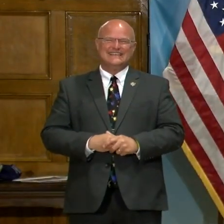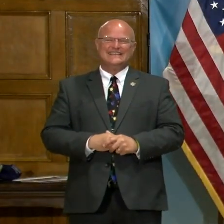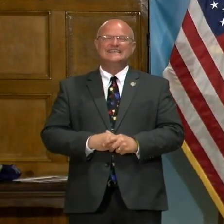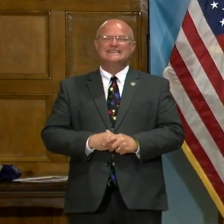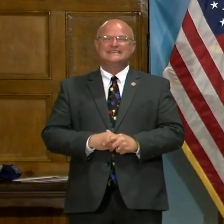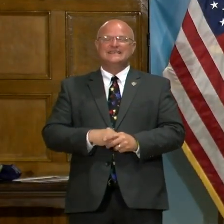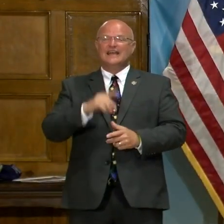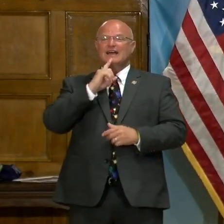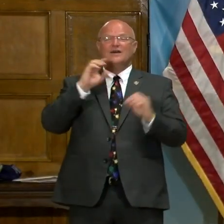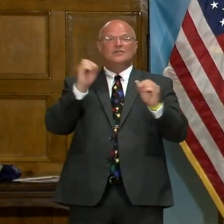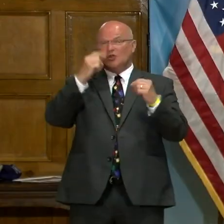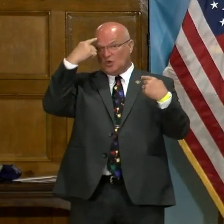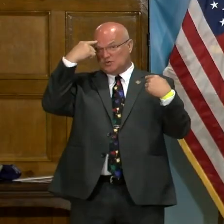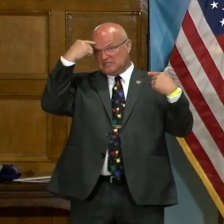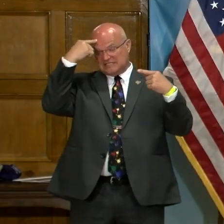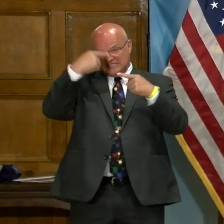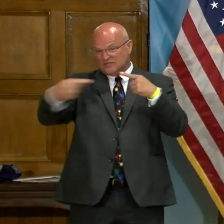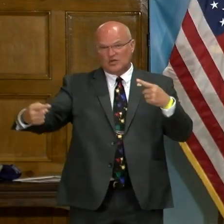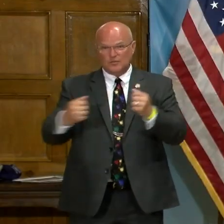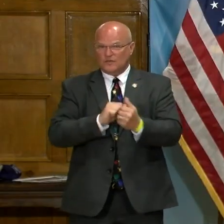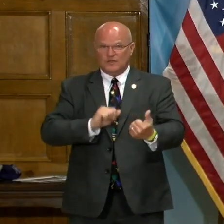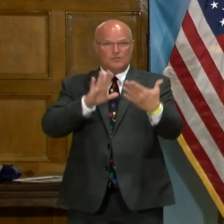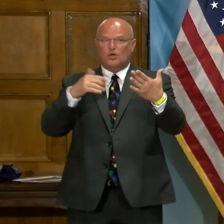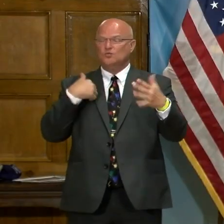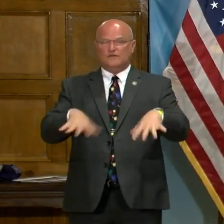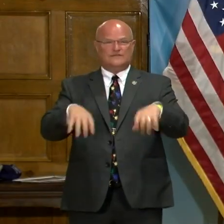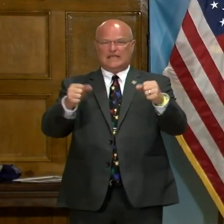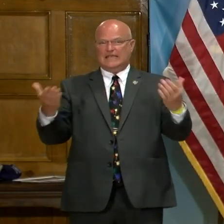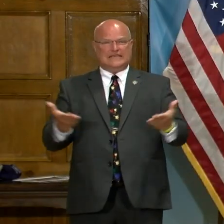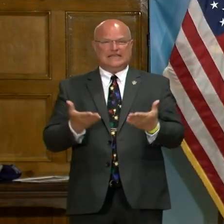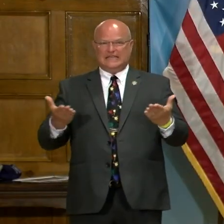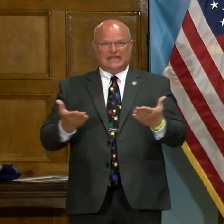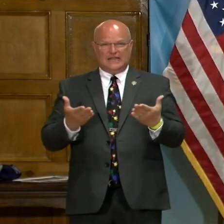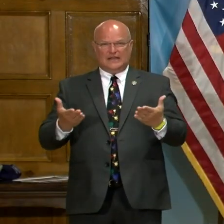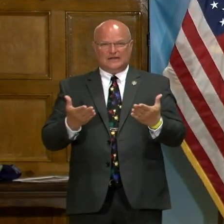There is absolutely no disagreement with the approach that we've been taking here.